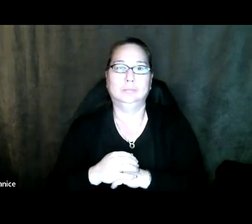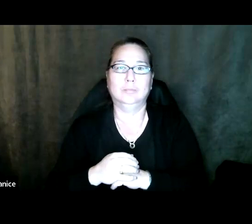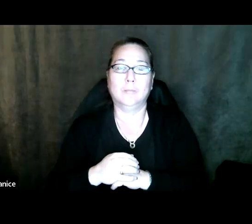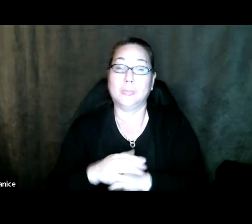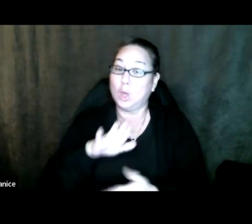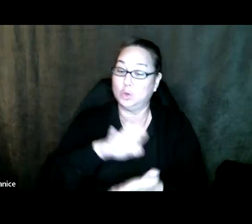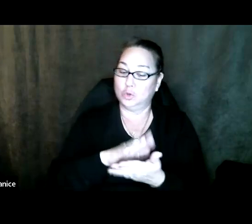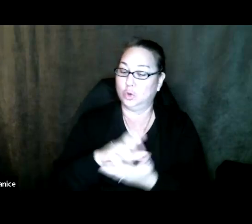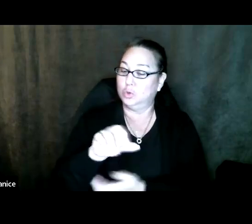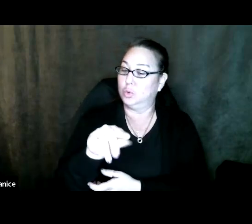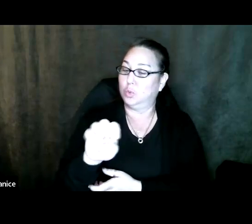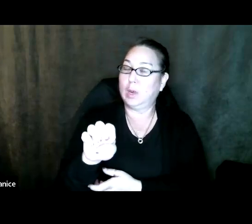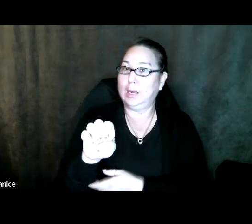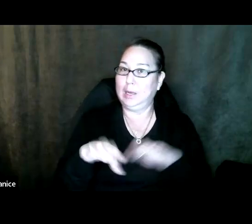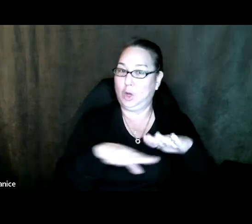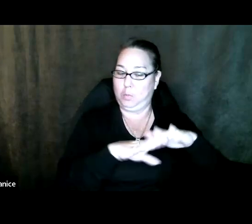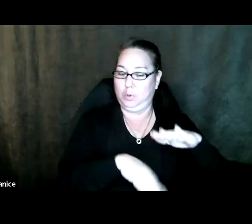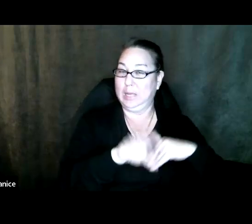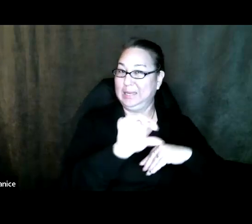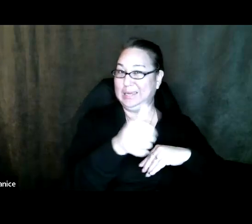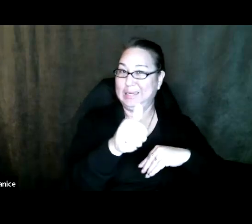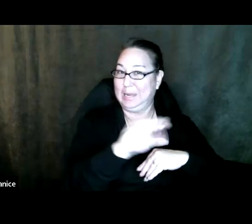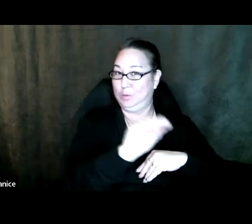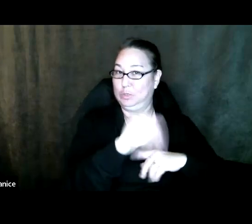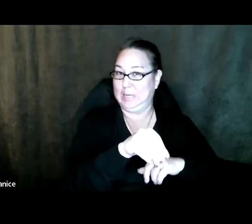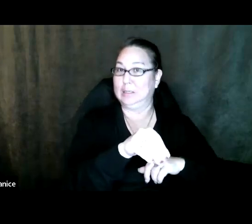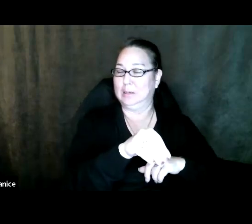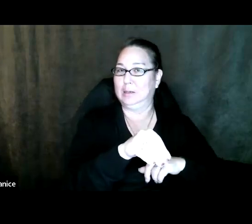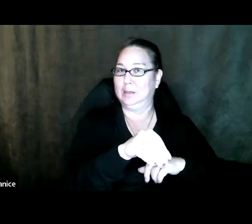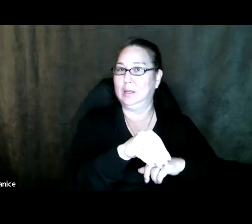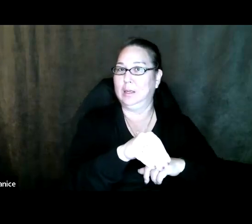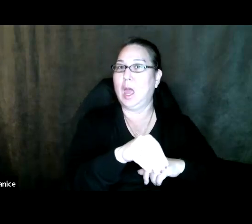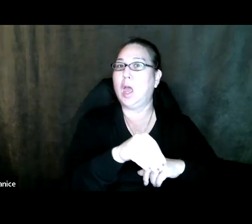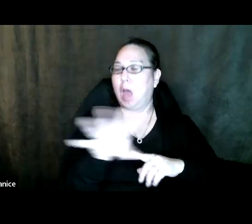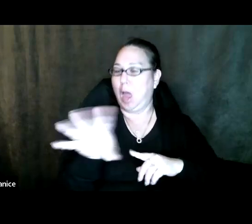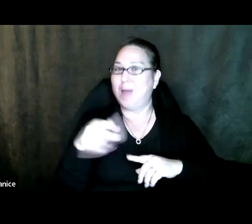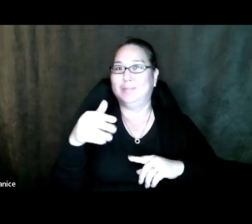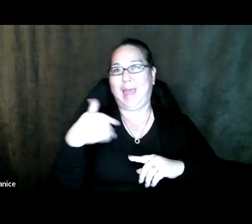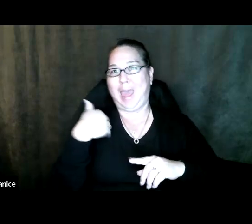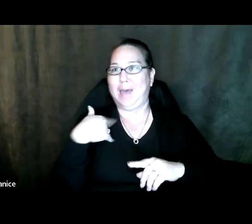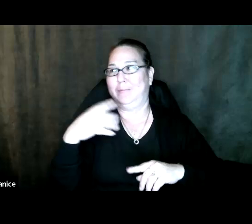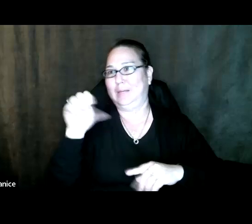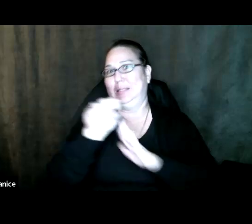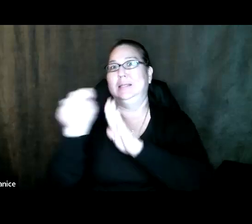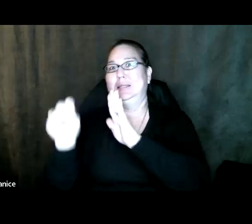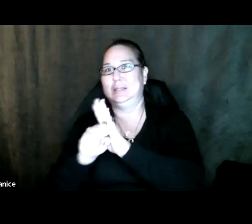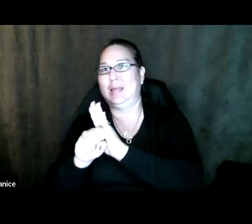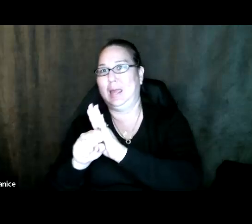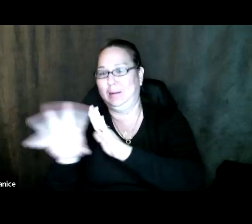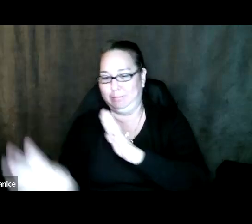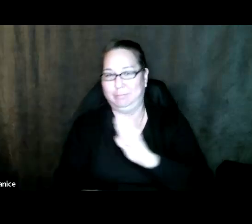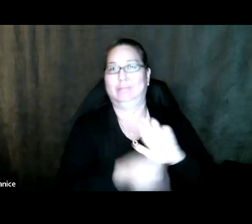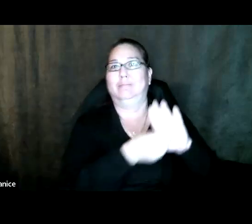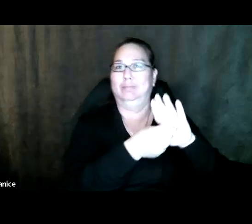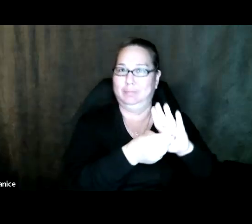Schools that are rated at or below the 10th percentile receive state oversight, approximately 150 schools